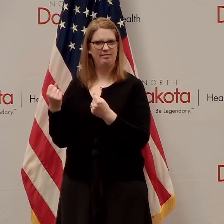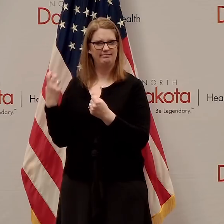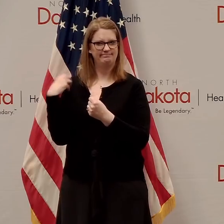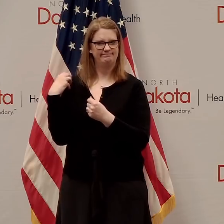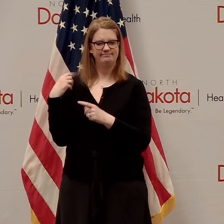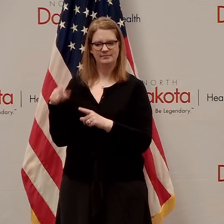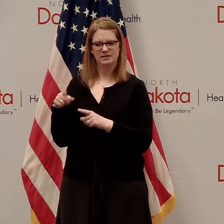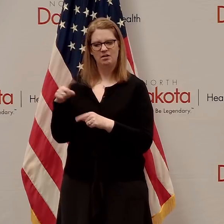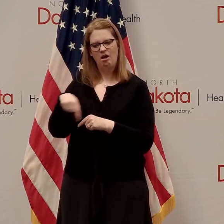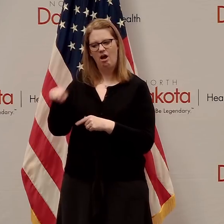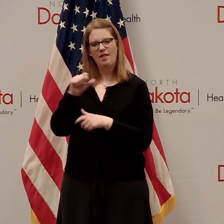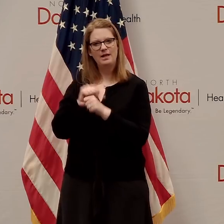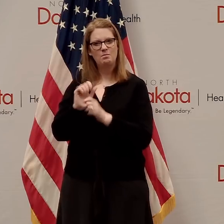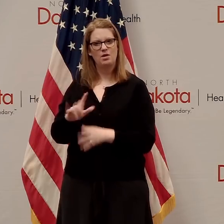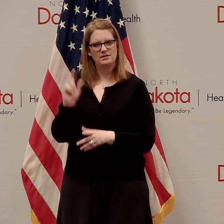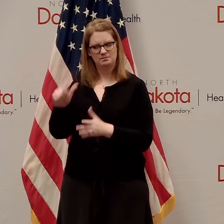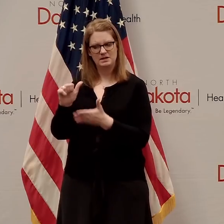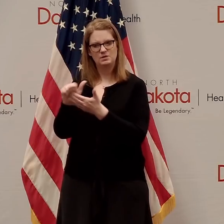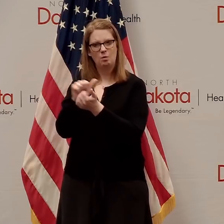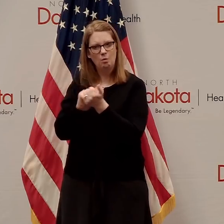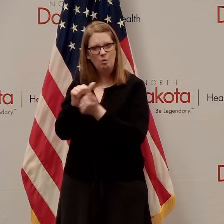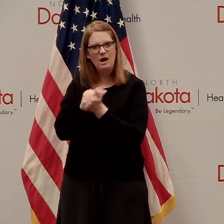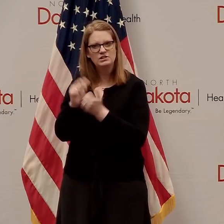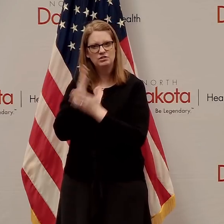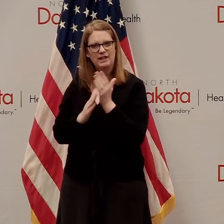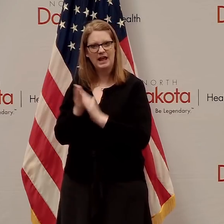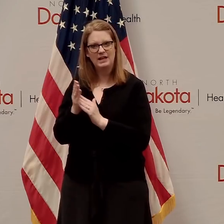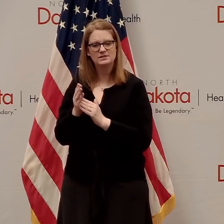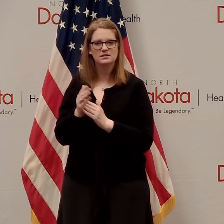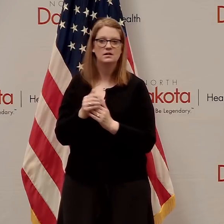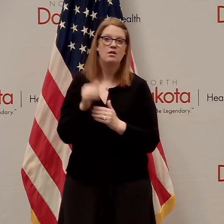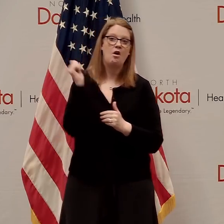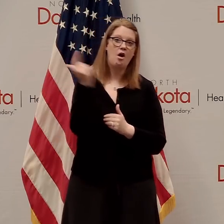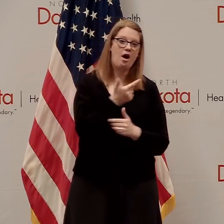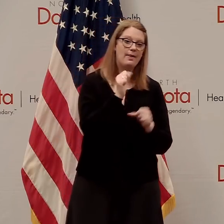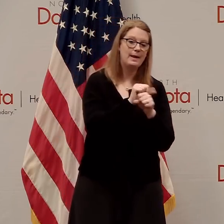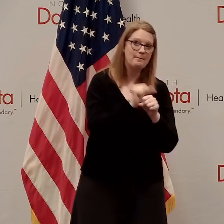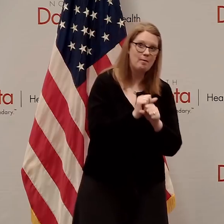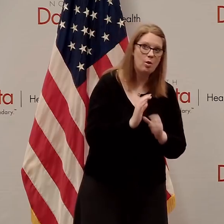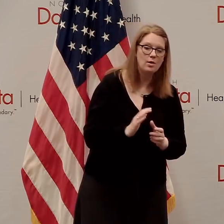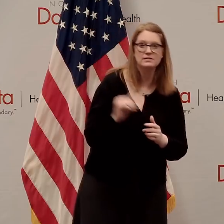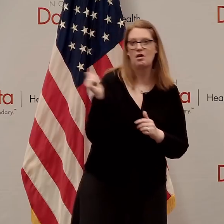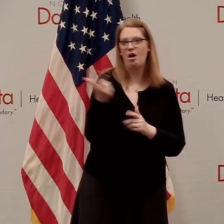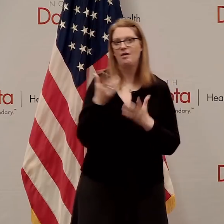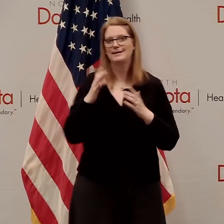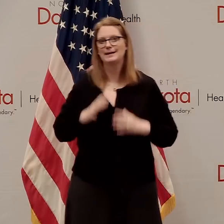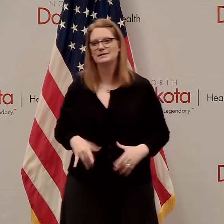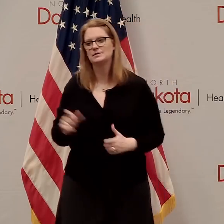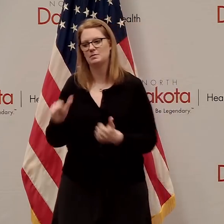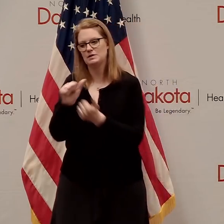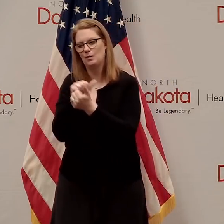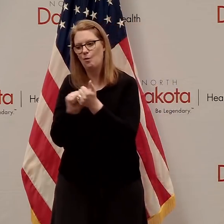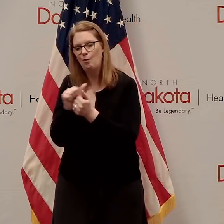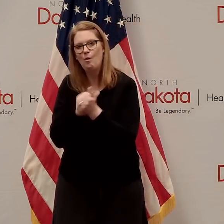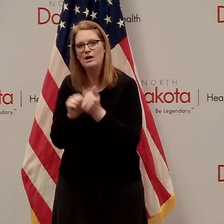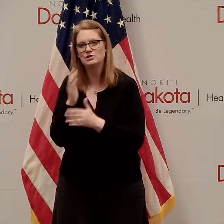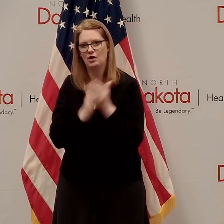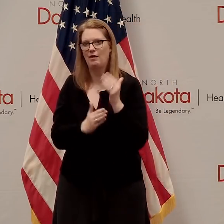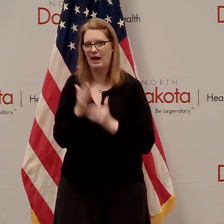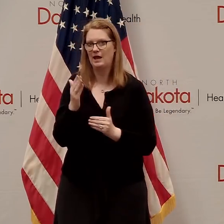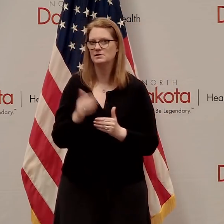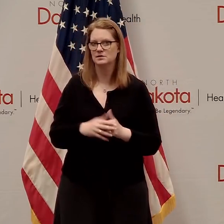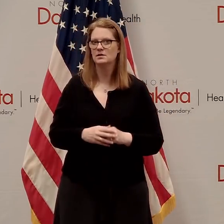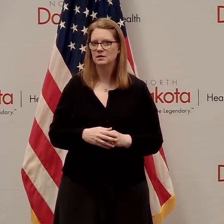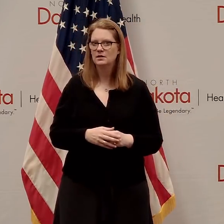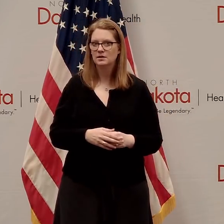all employees must wash their hands. Well, now it's got to be all employees and all customers must wash their hands. I mean, we're in a different era for a while until